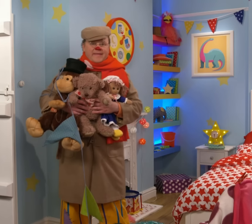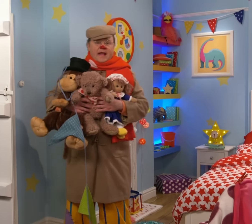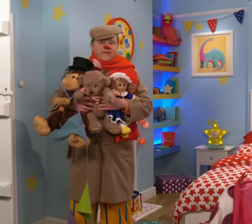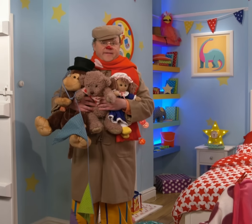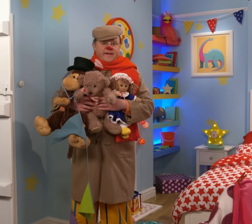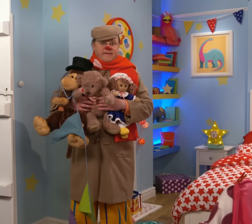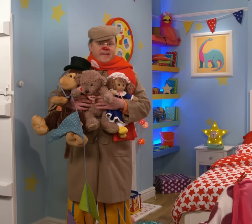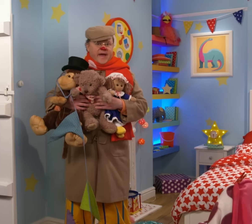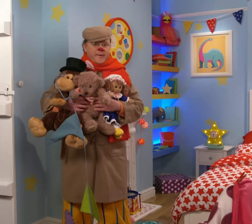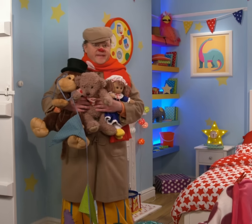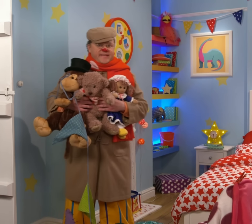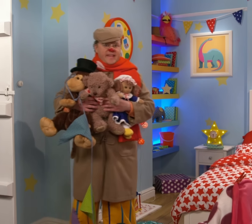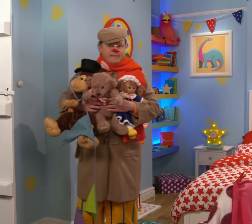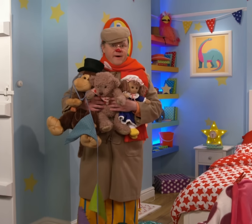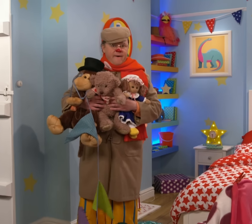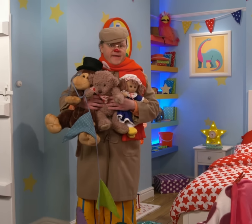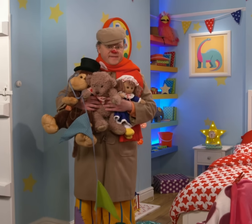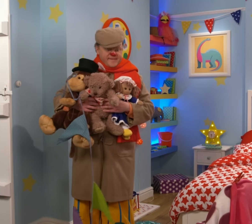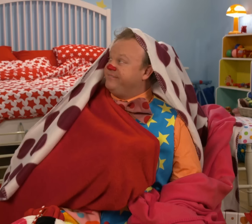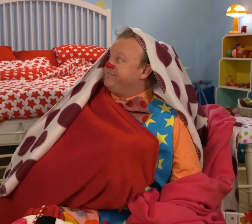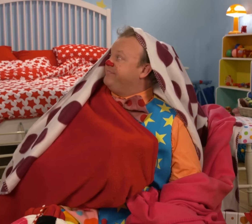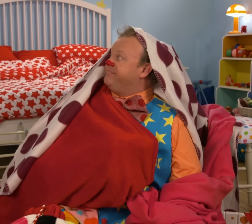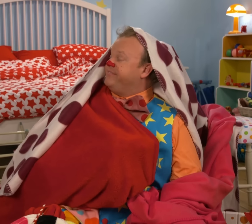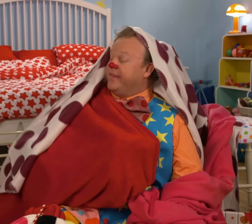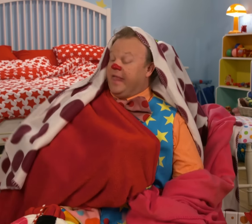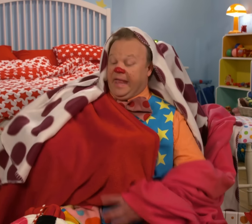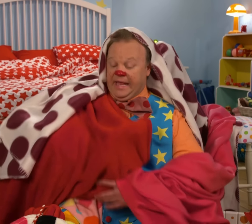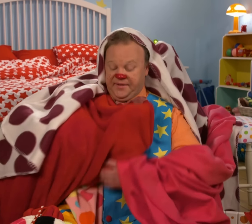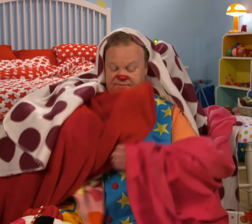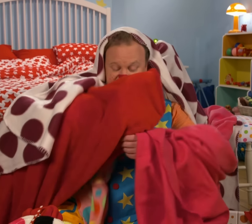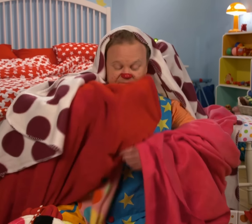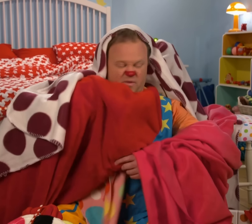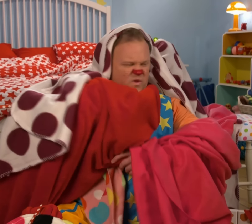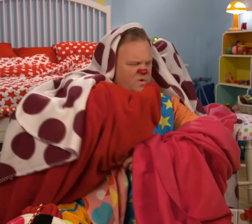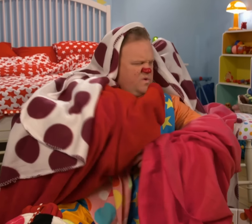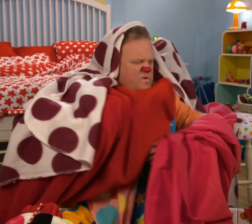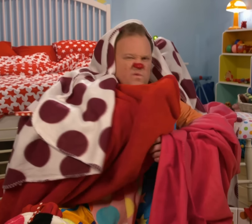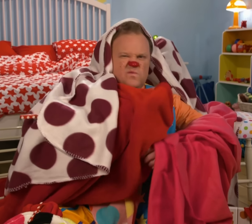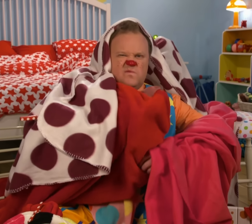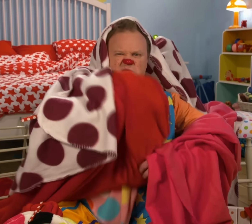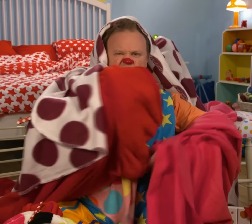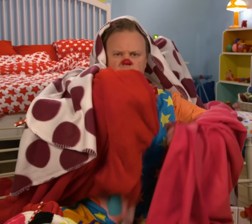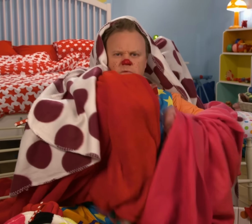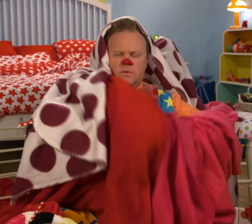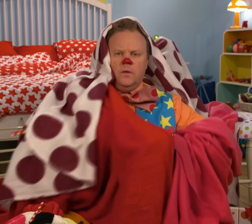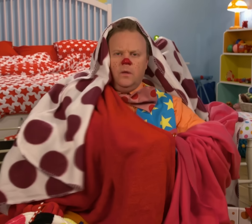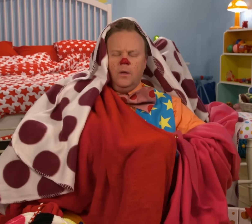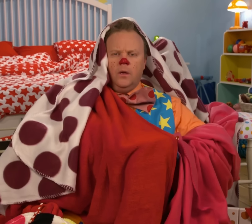That looks like a very cosy den, the boy! Before we go, Mr. Tumble, please will you show us the sign for